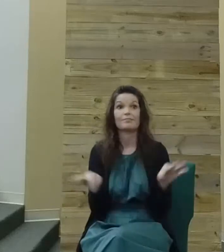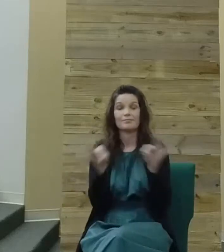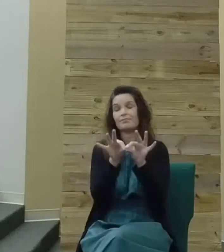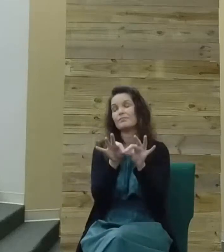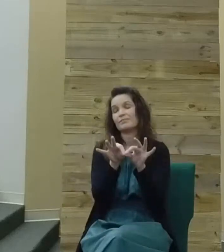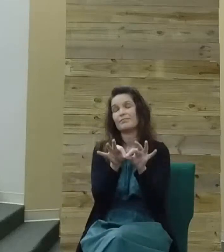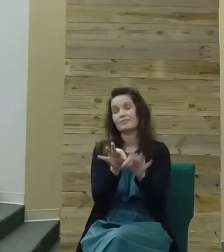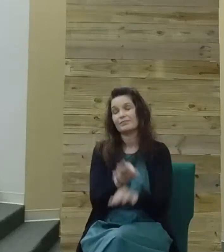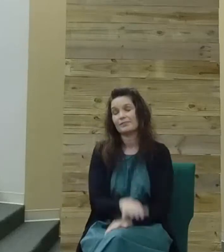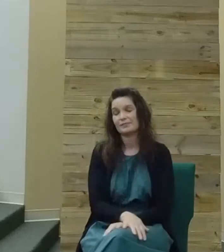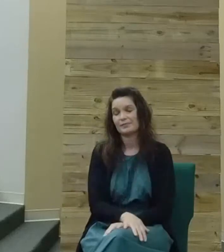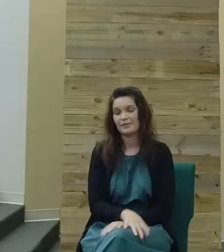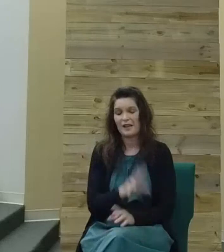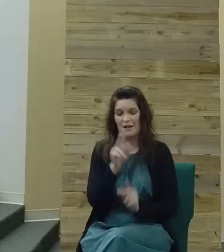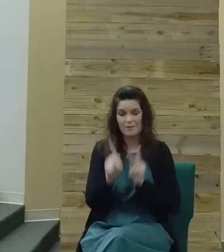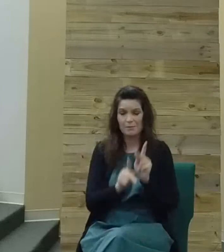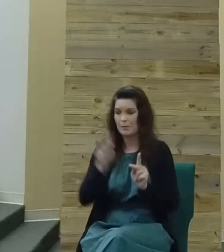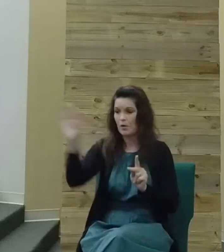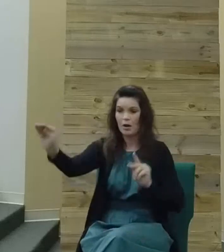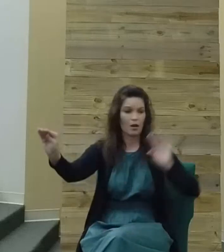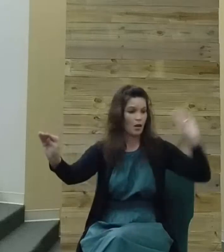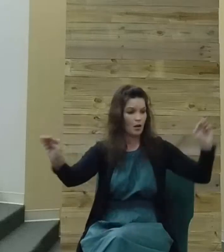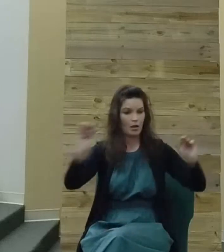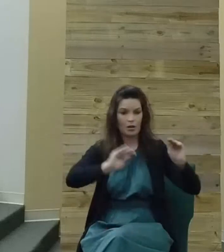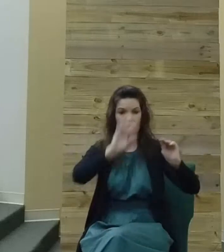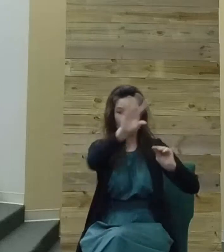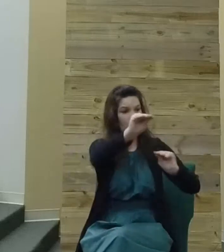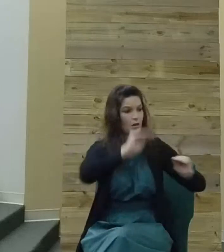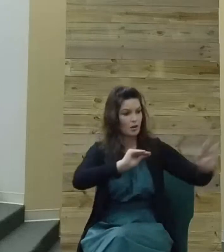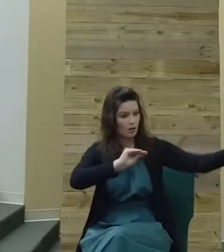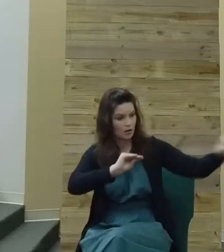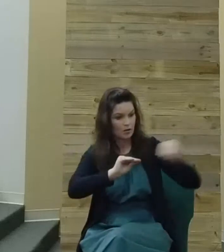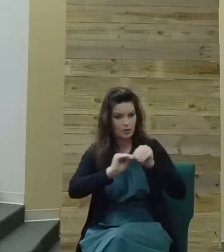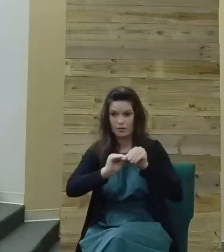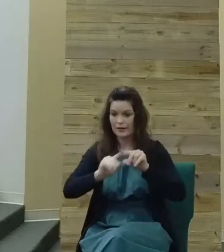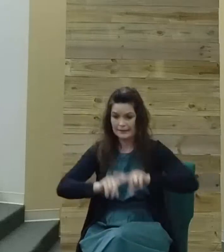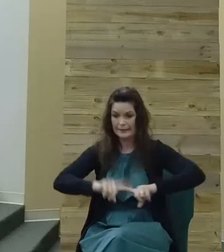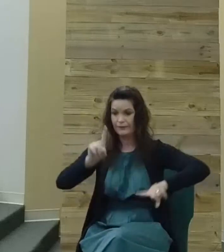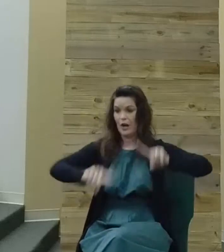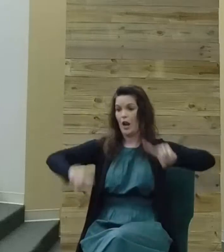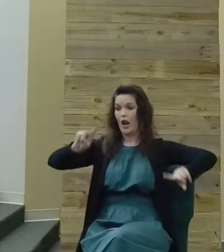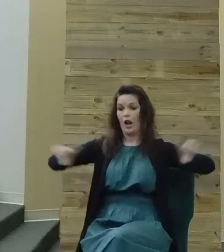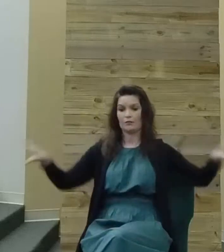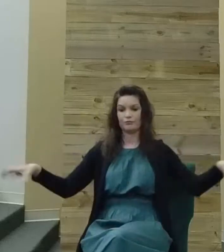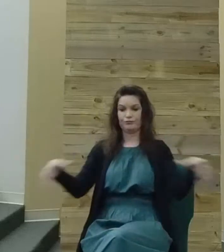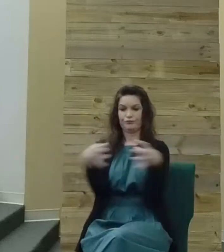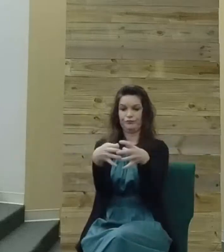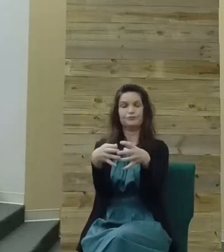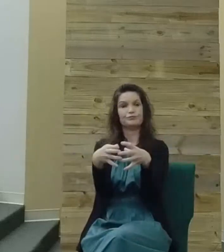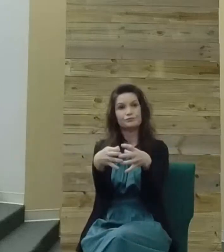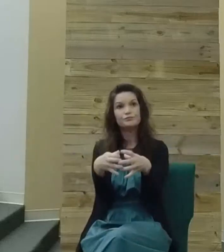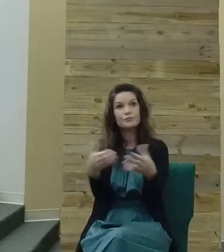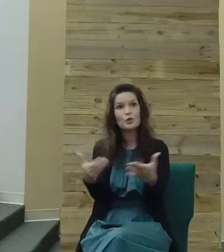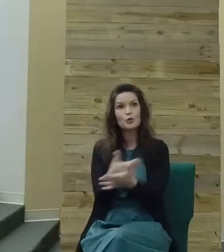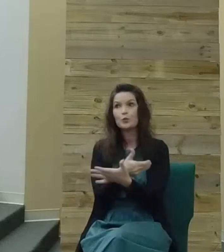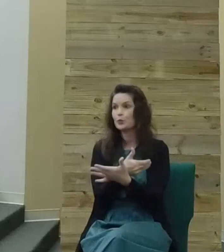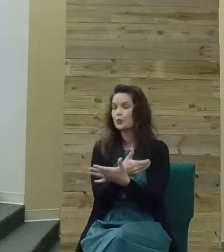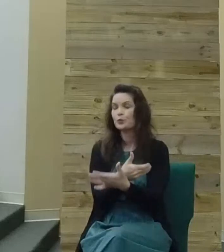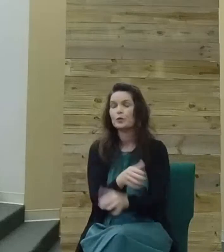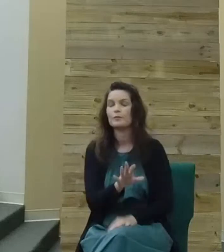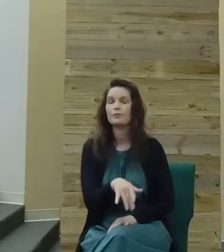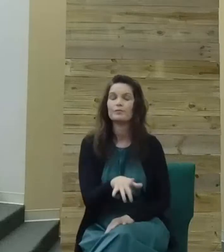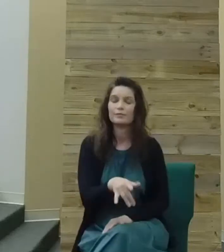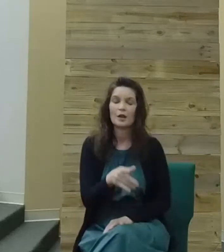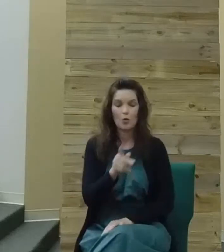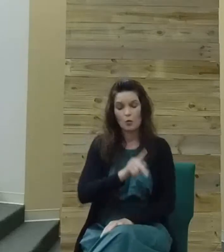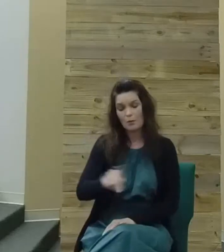God. It's a people from every nationality and background, and we are all new in Christ. And so what